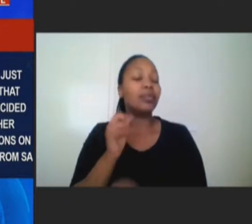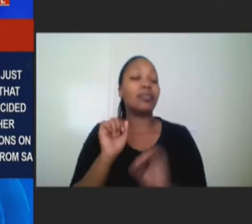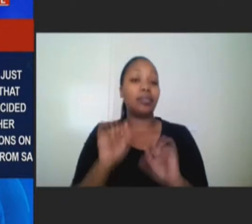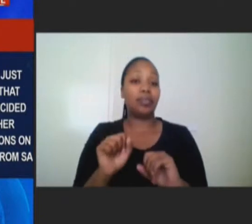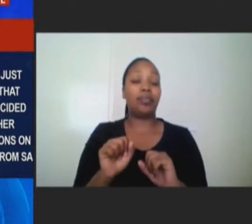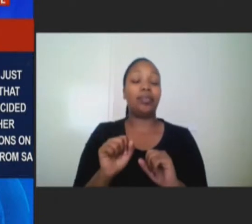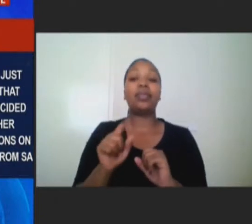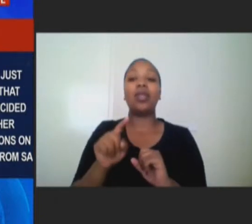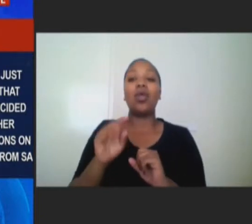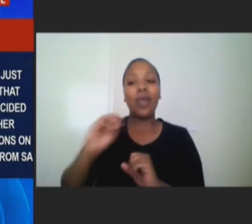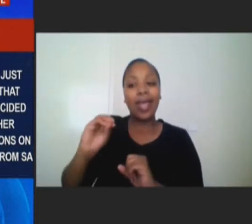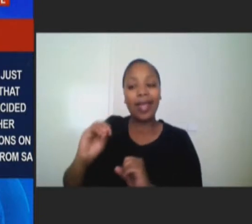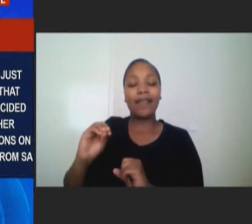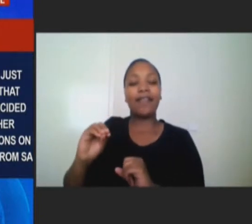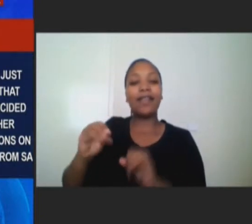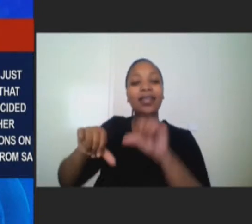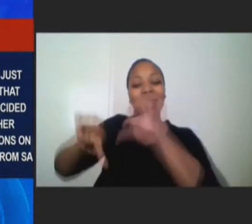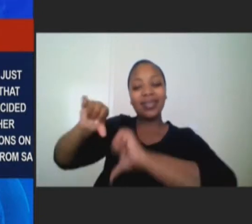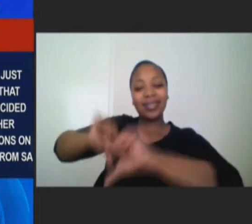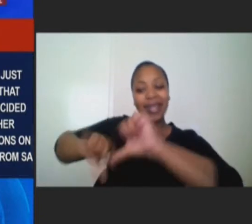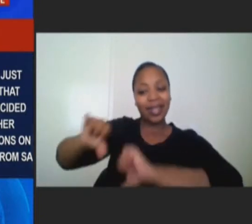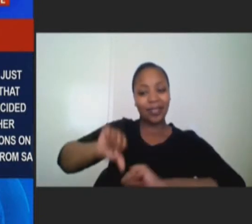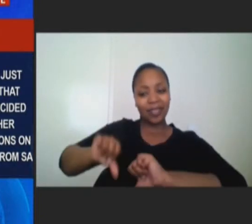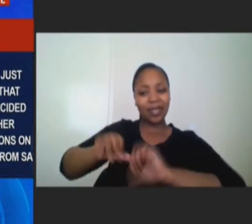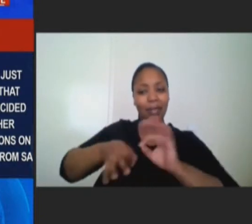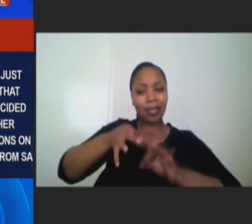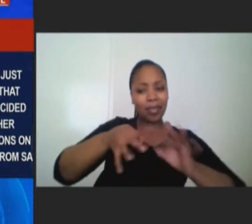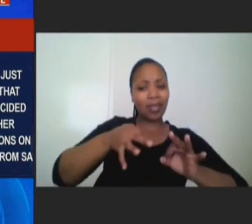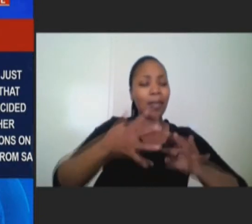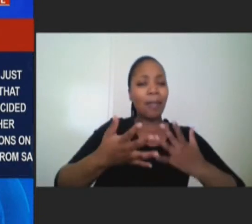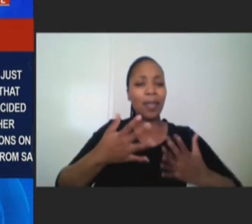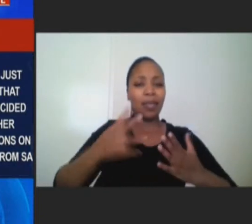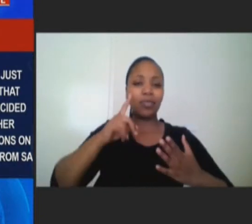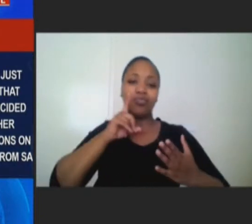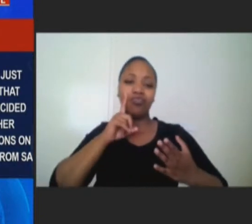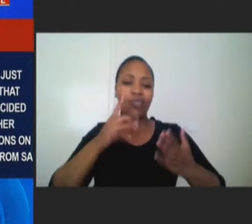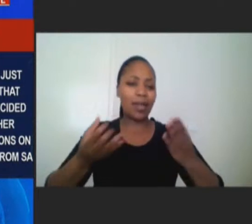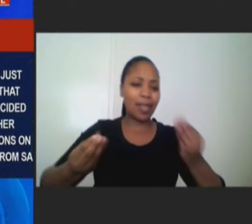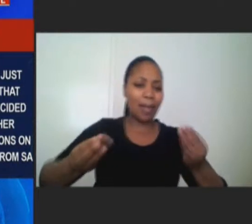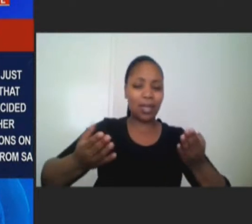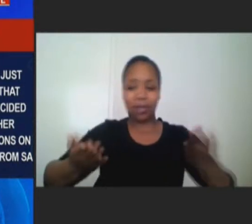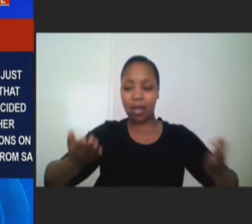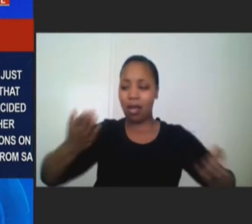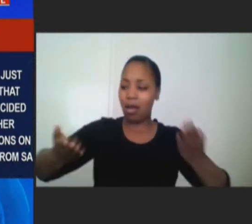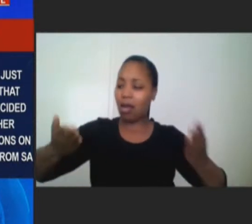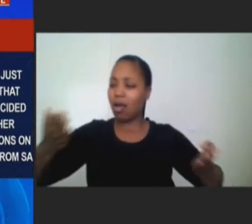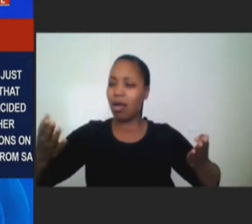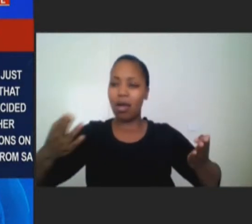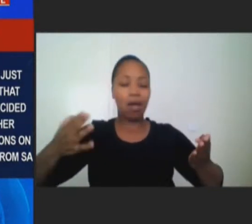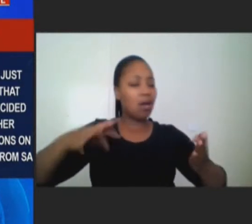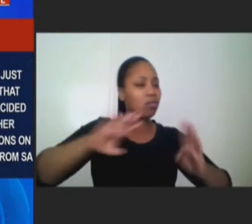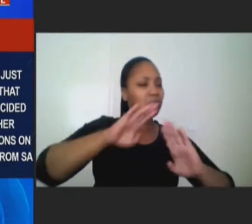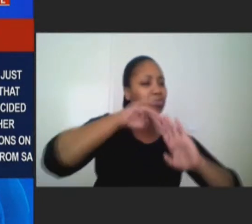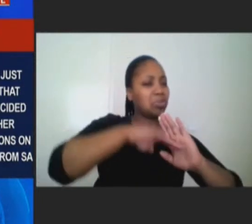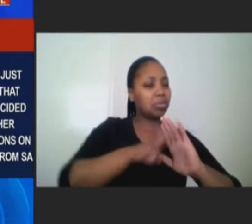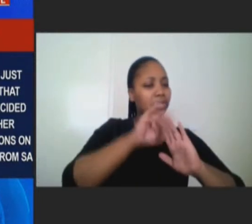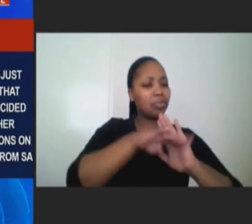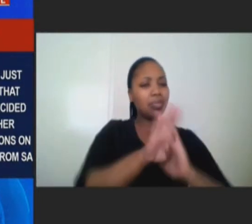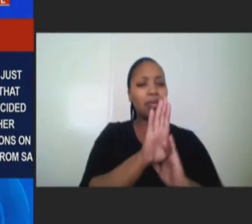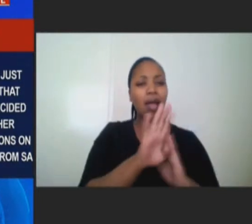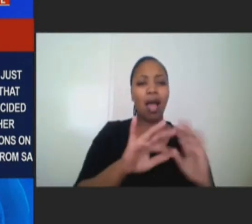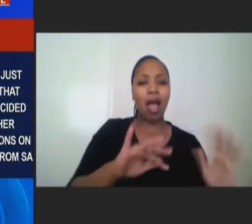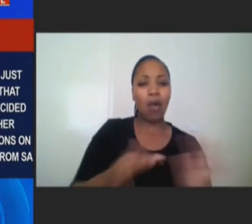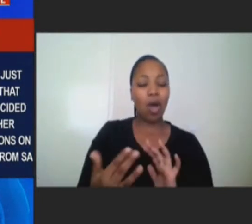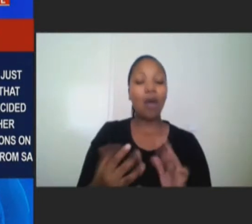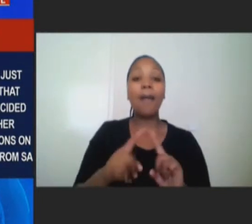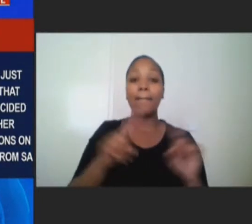the minister said, where you count numbers and moving averages and a number of other issues. But I think we can safely say